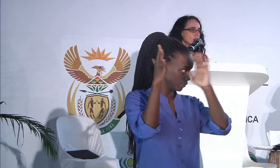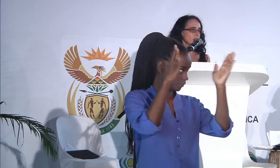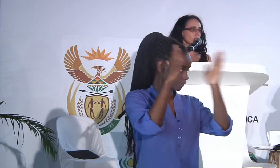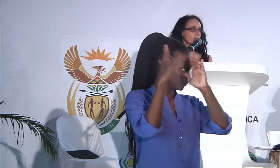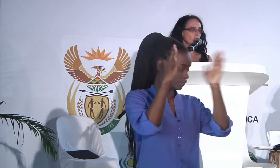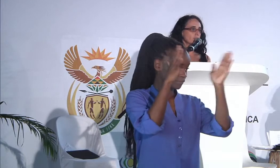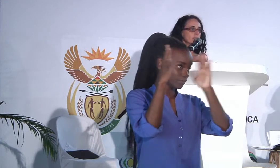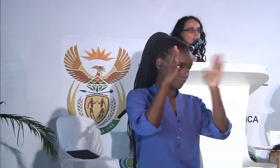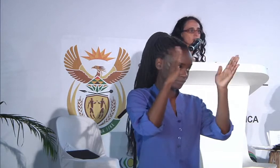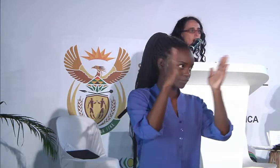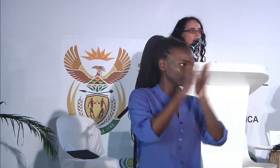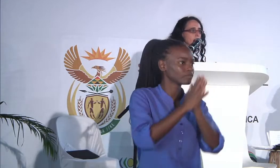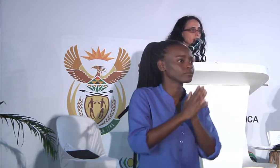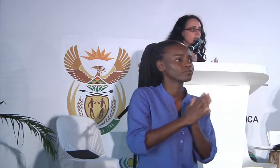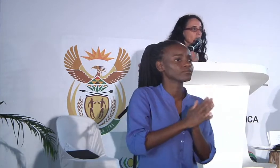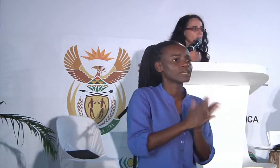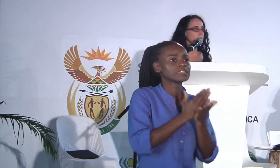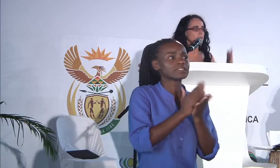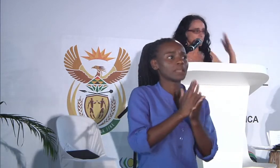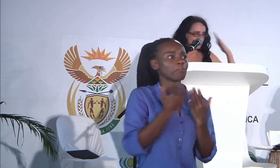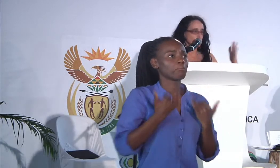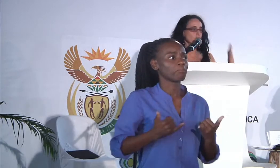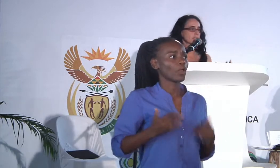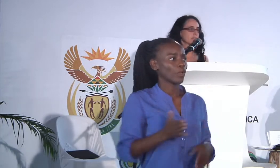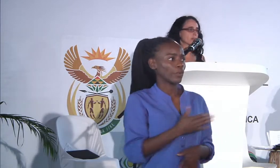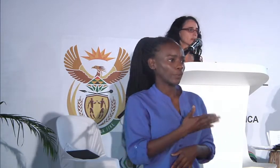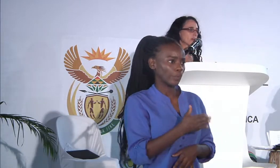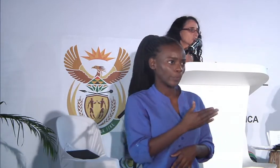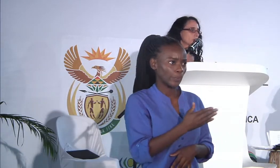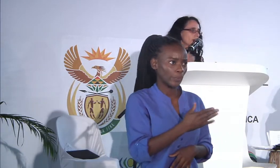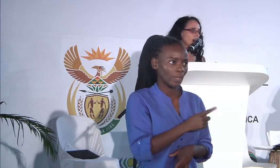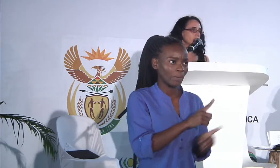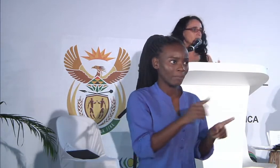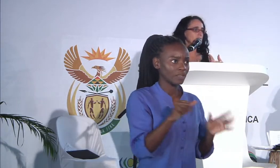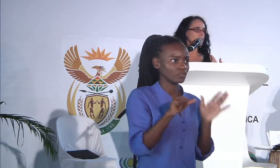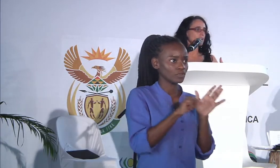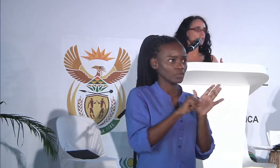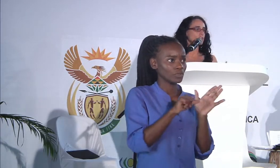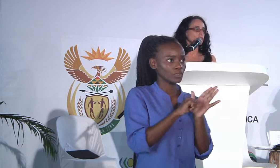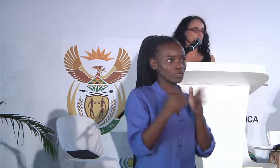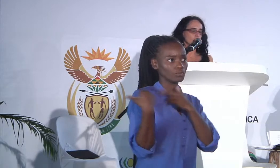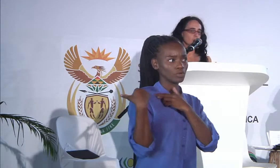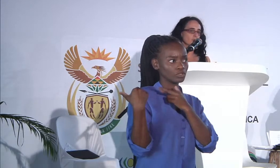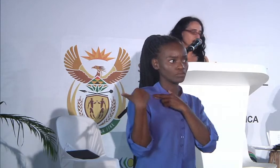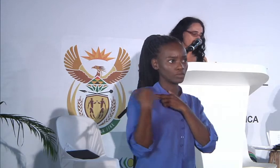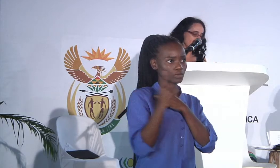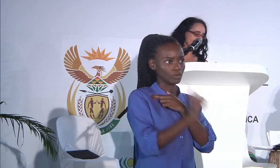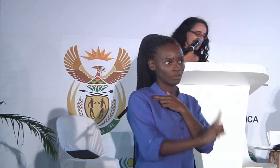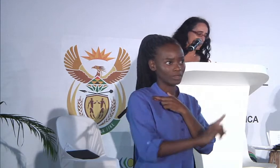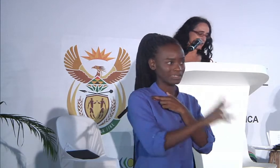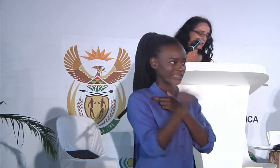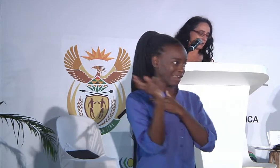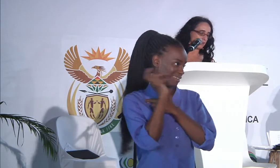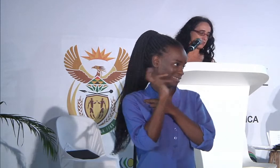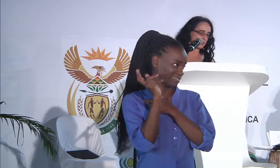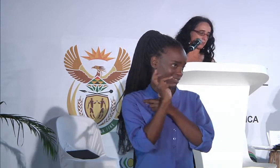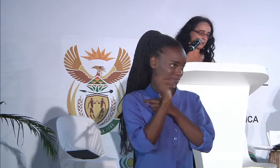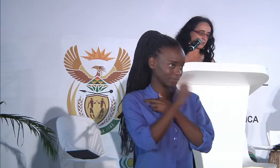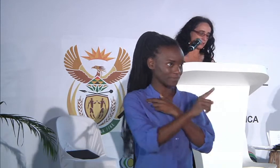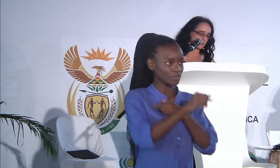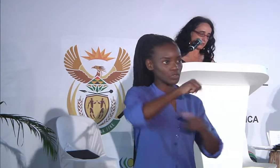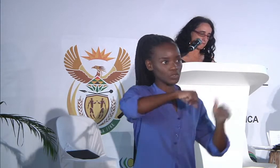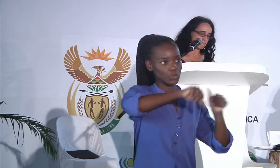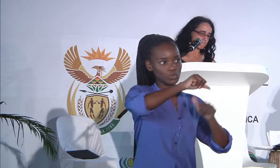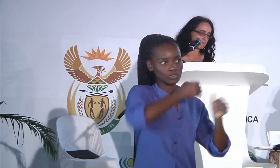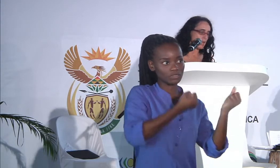Some of them are not here today, but they are the people that do listen. And so we have psychosocial support here on an everyday